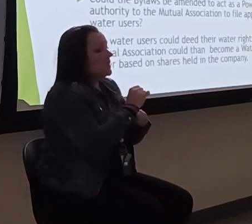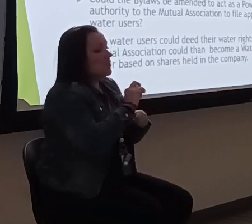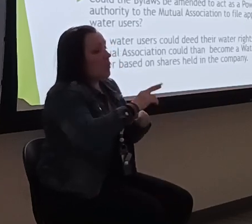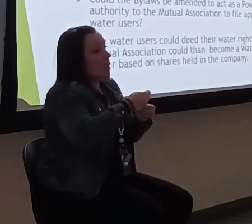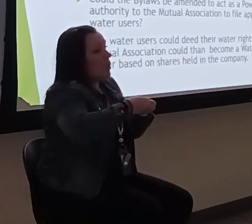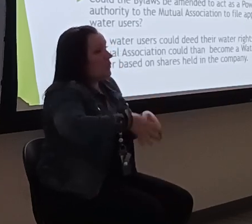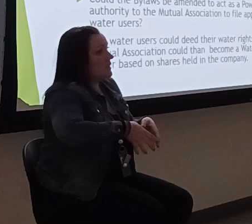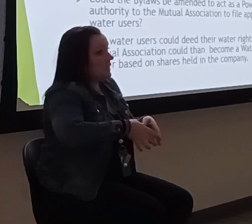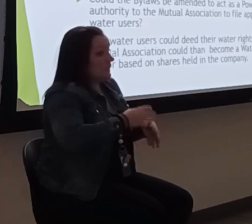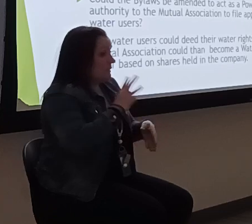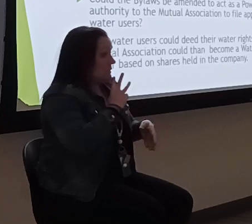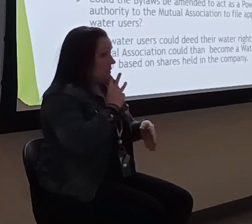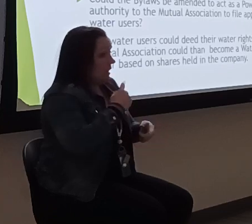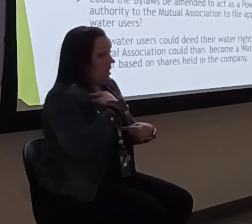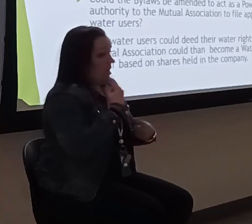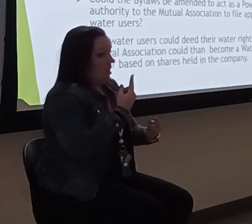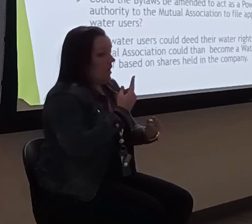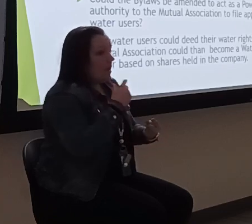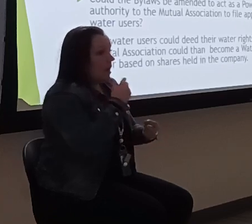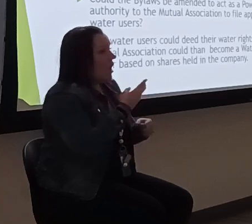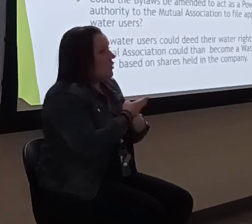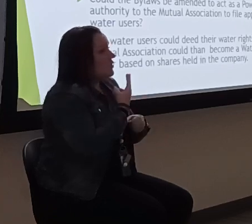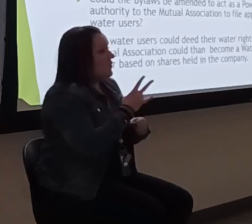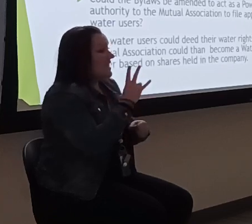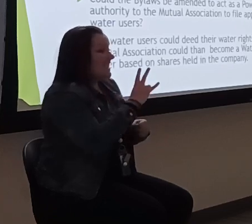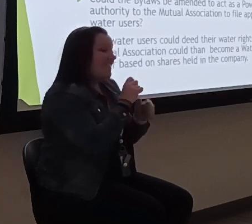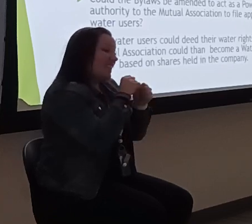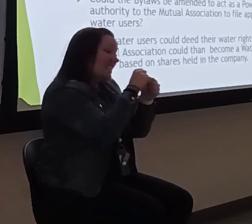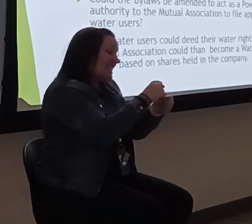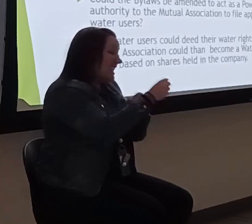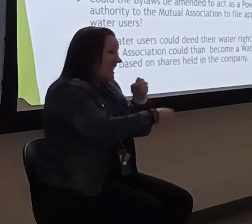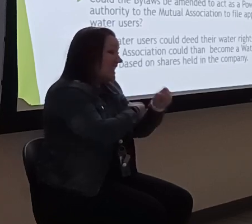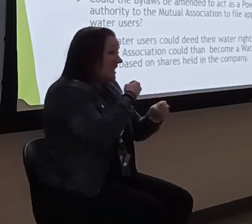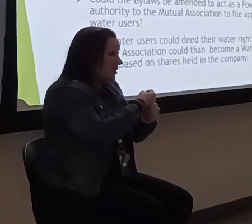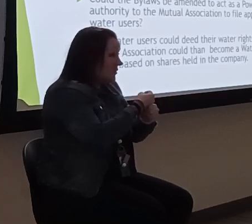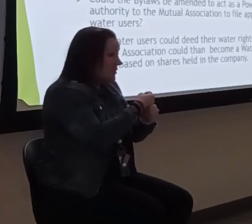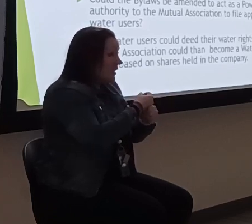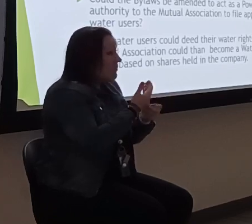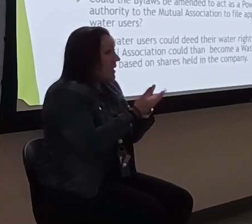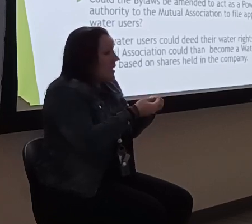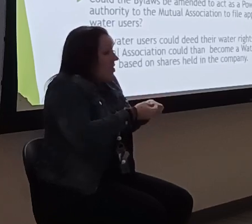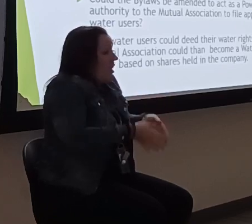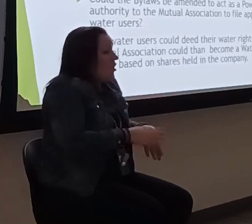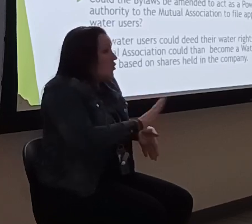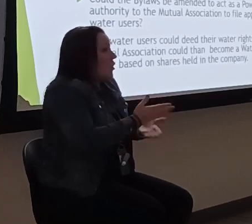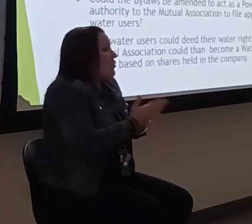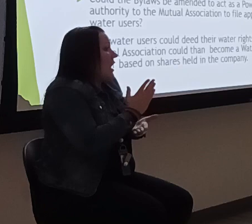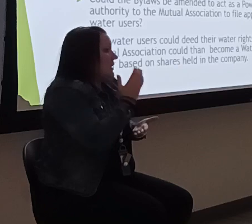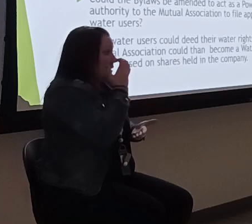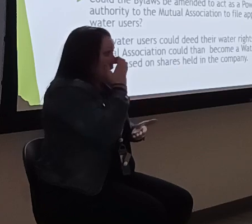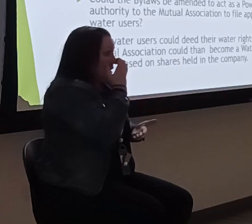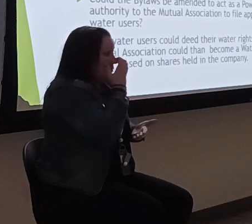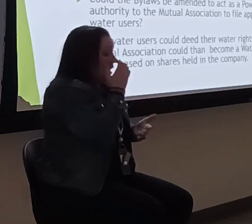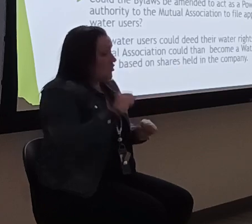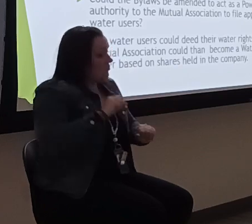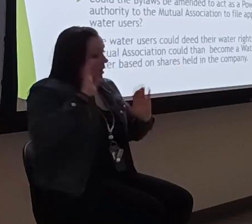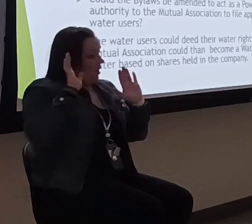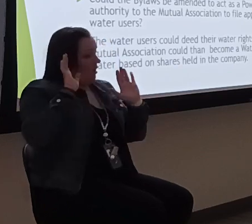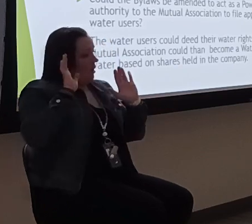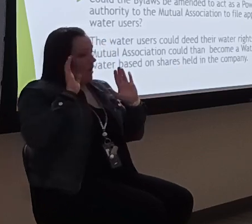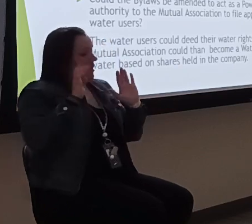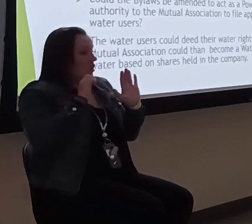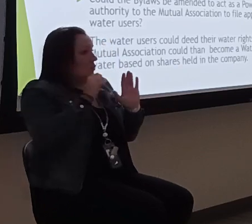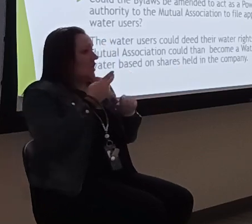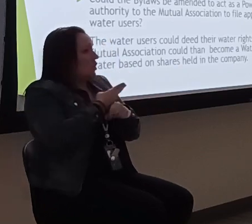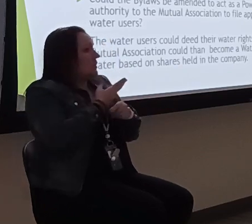water hasn't been used for 7 consecutive years, you may have lost it through forfeiture by